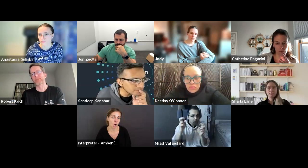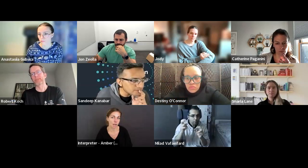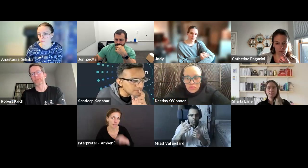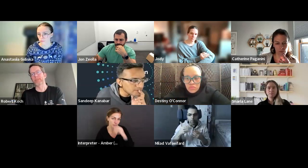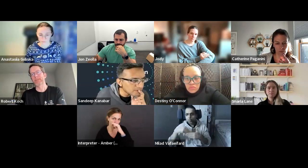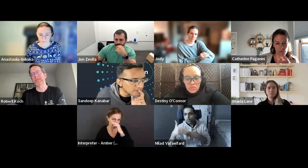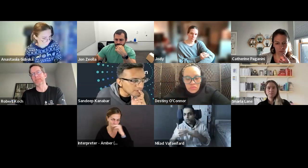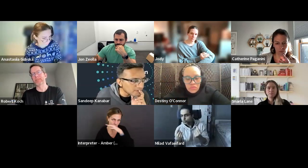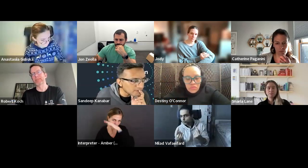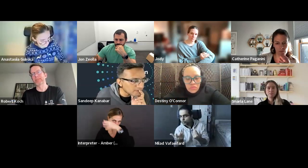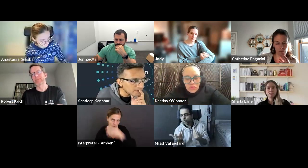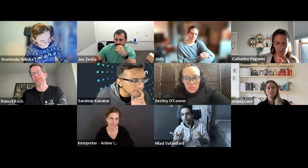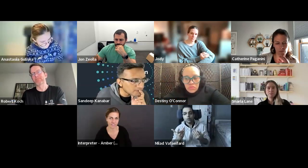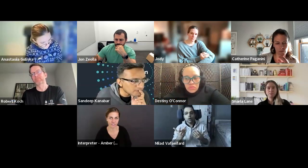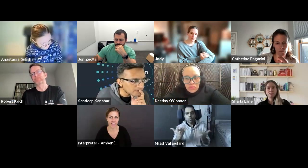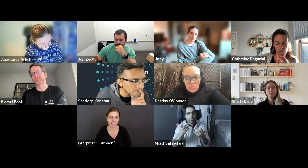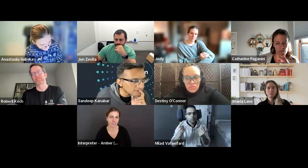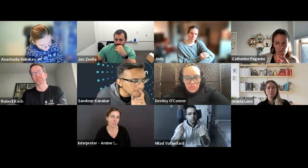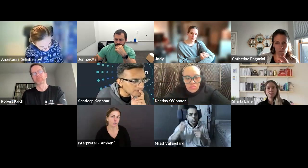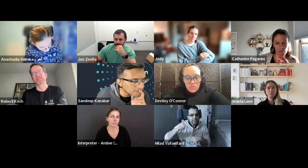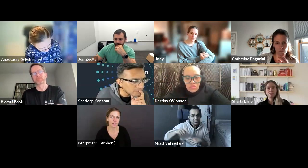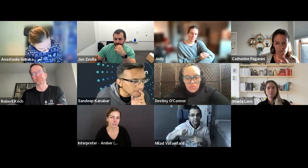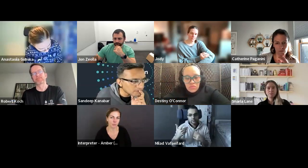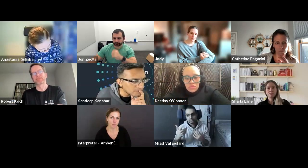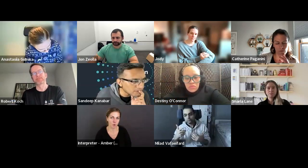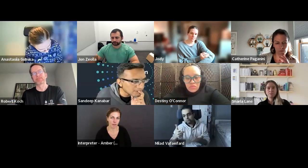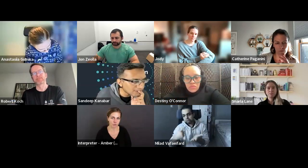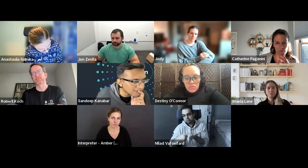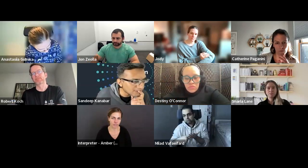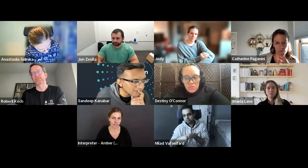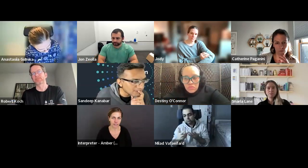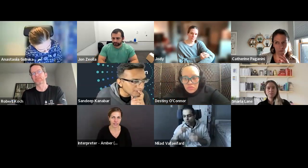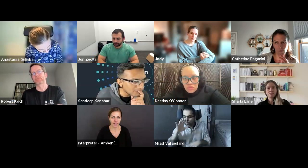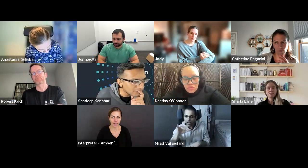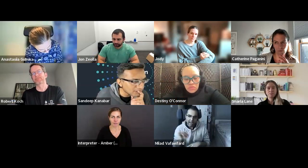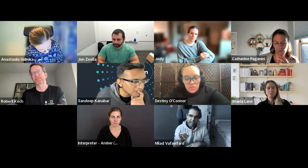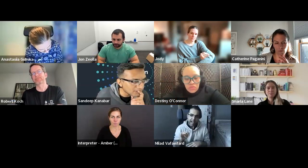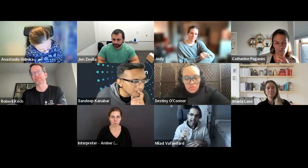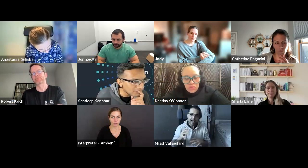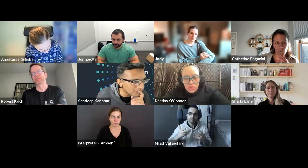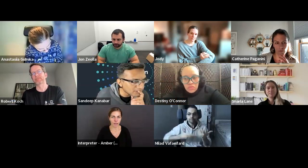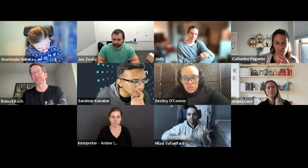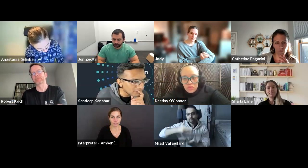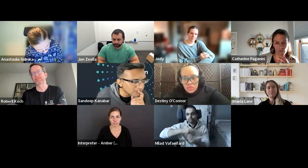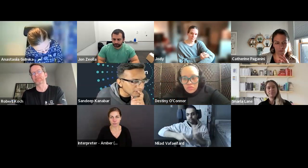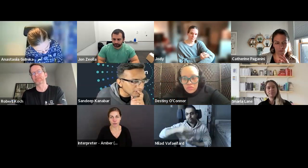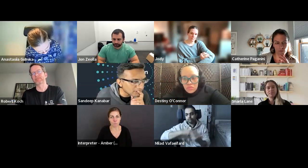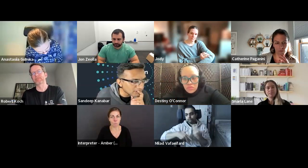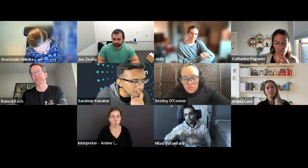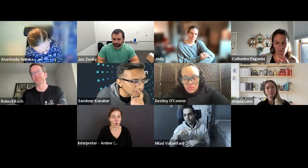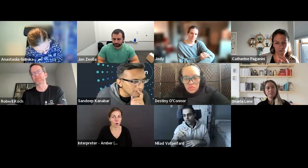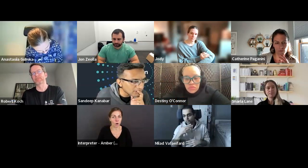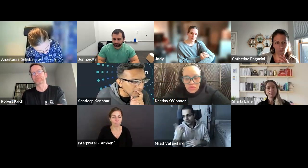If not, we could wait until the end. Try to make it a little bit more interesting. Would love to have a discussion